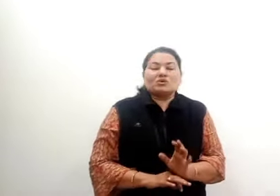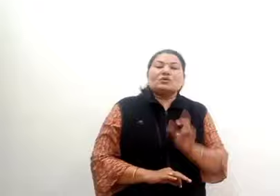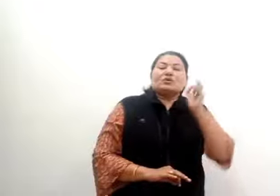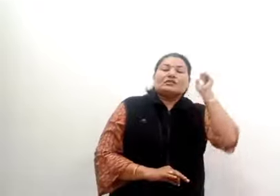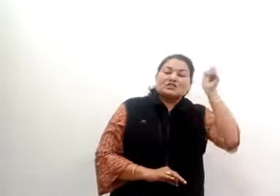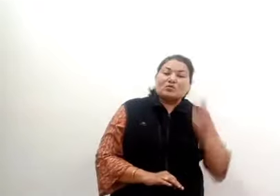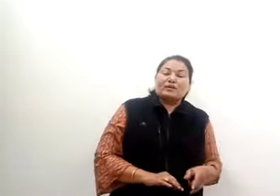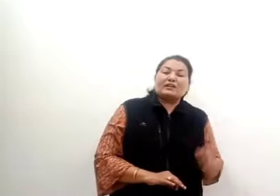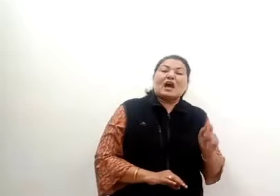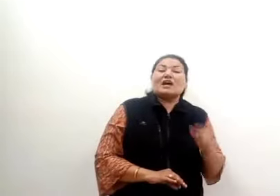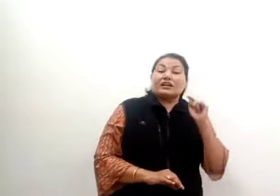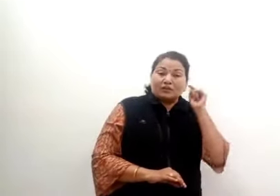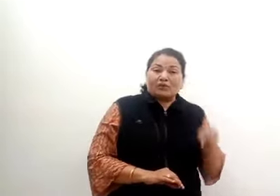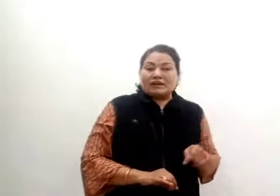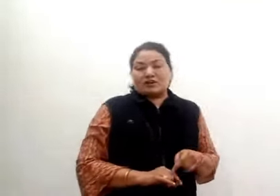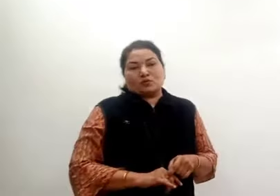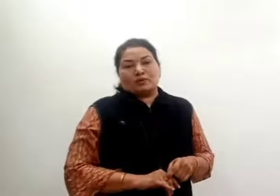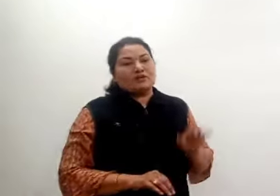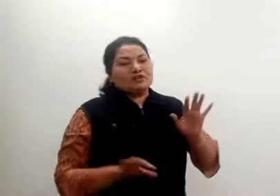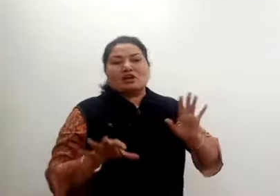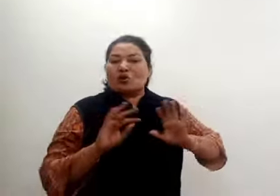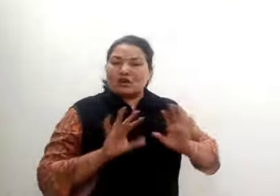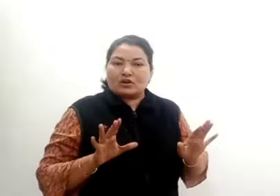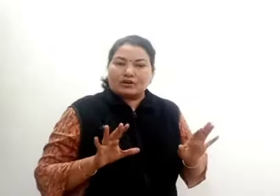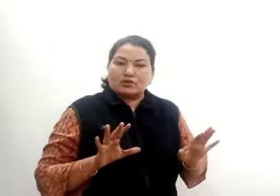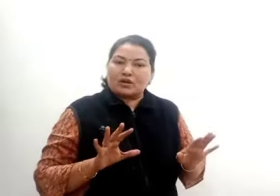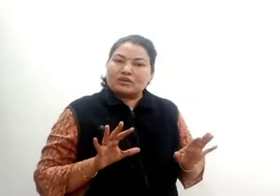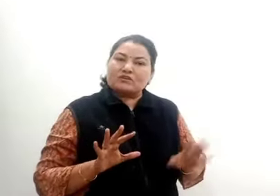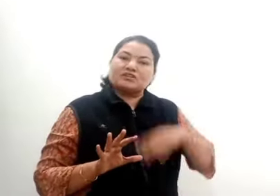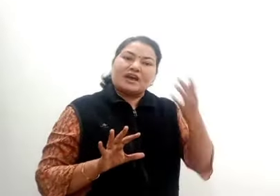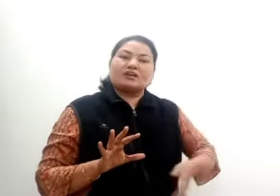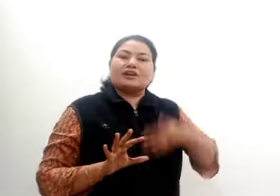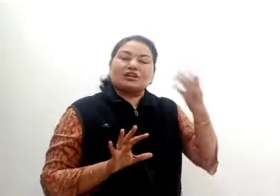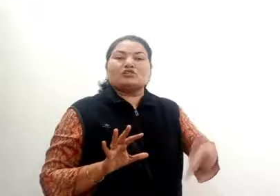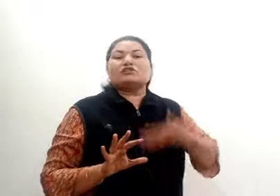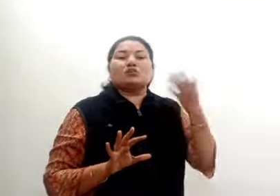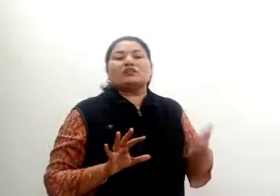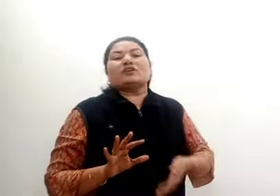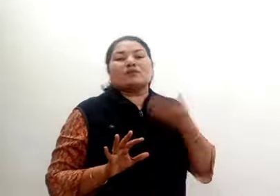So these movements are involuntary movements which are not according to our wish. They are continuously doing their